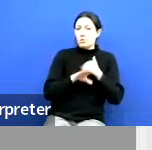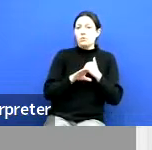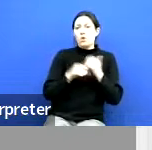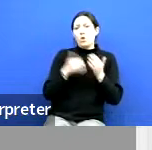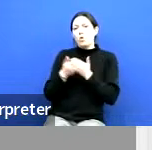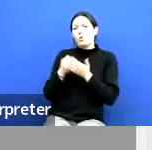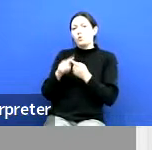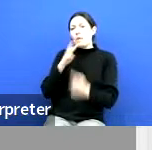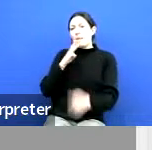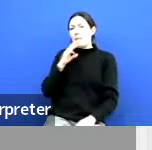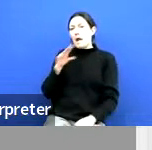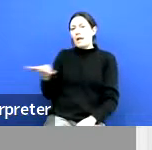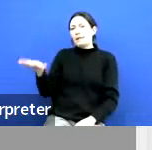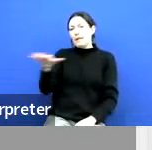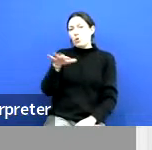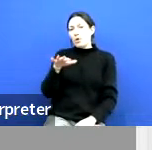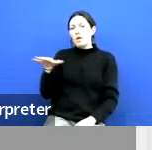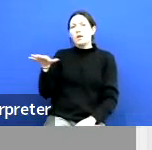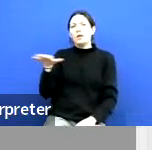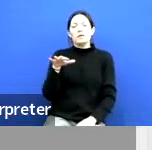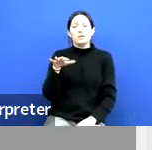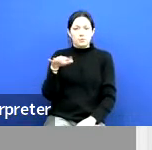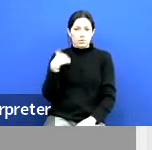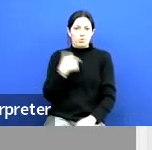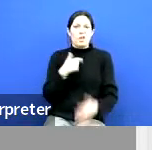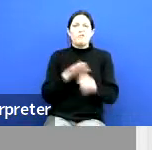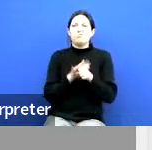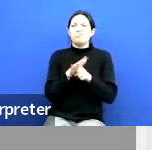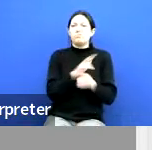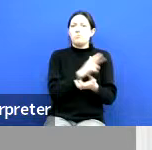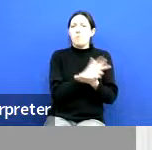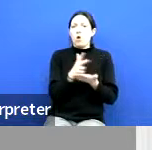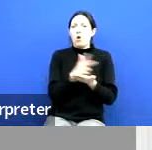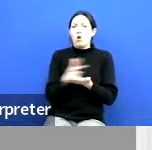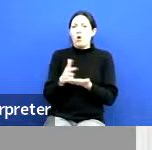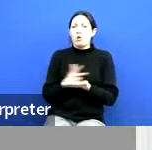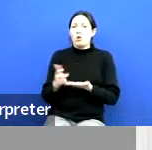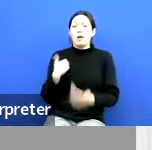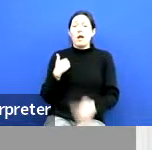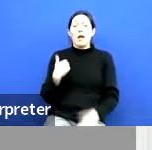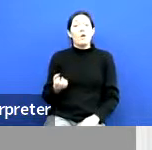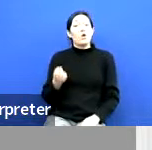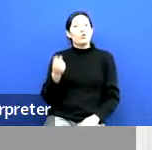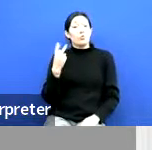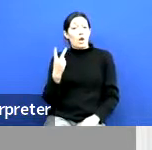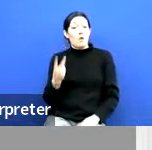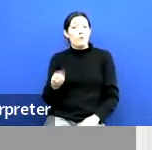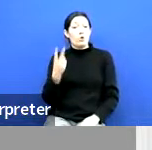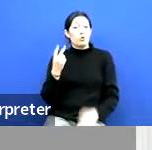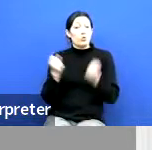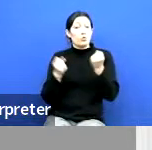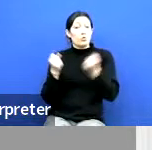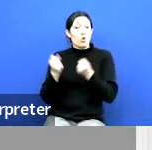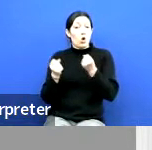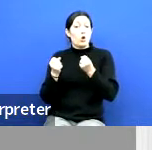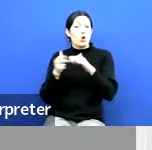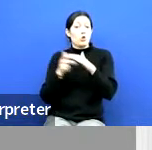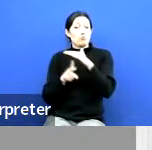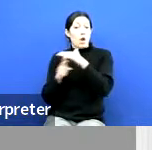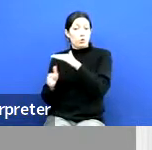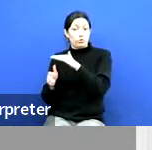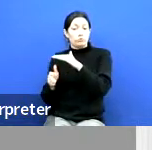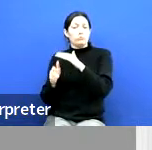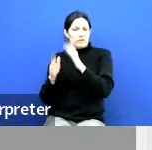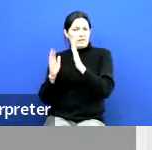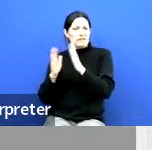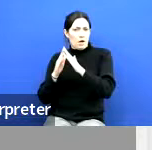have plenty of parking on site. We have 12 2-car garage units. Those are associated with townhome living. We have